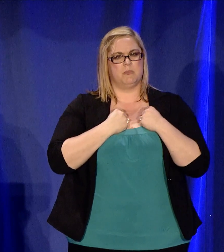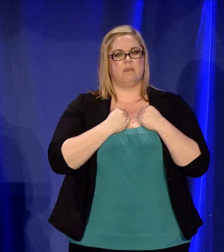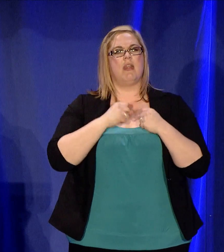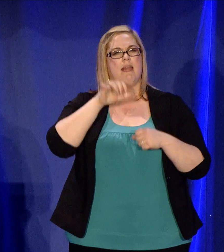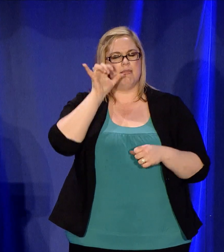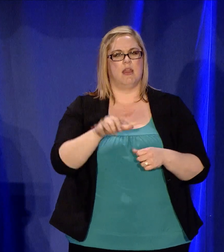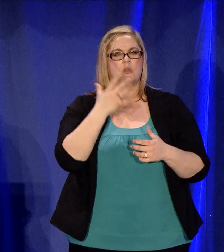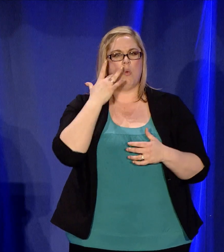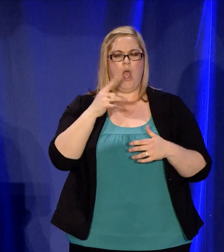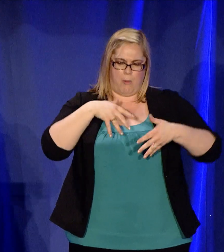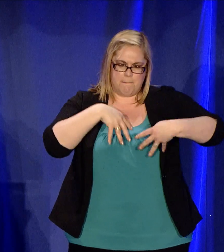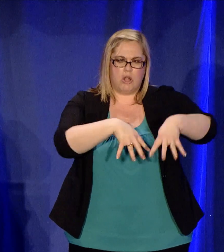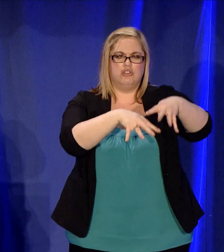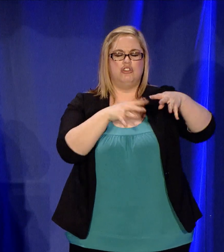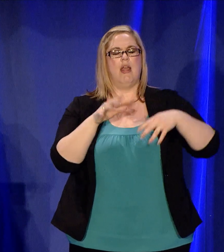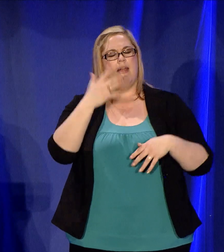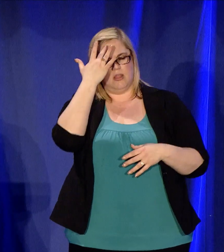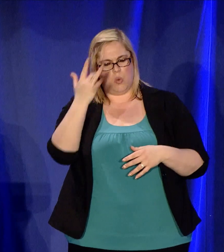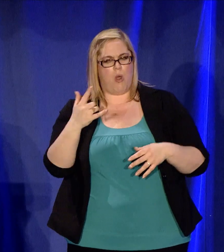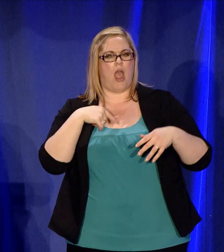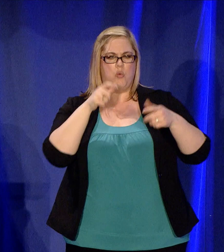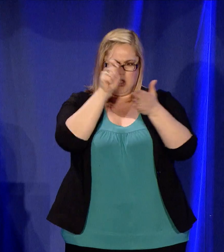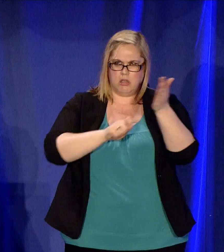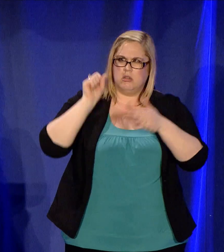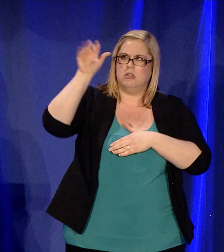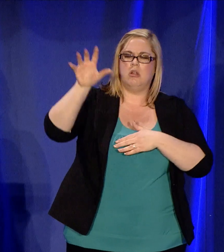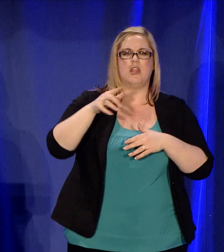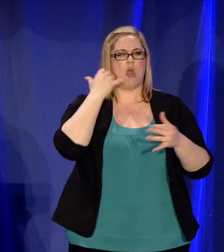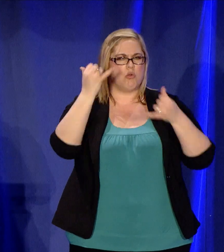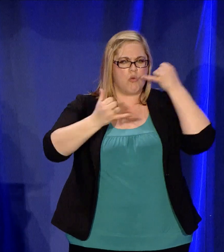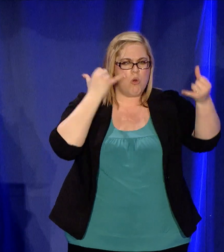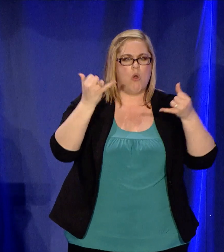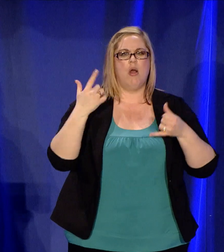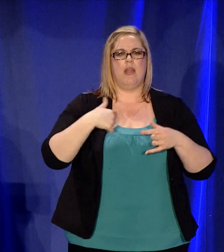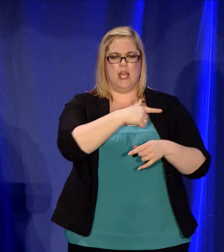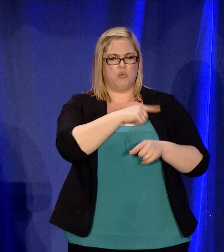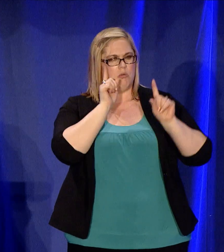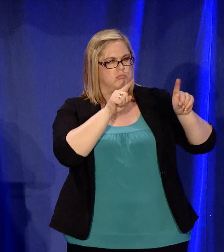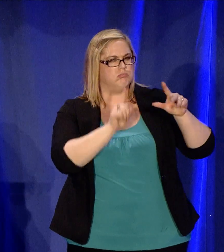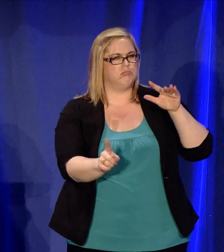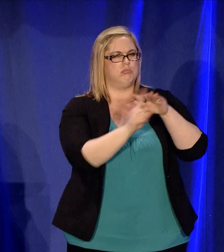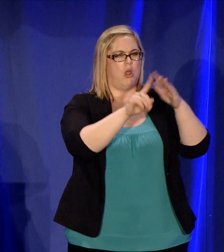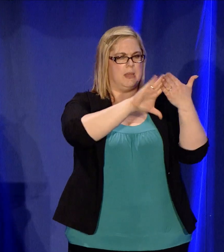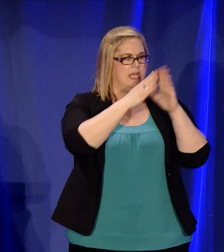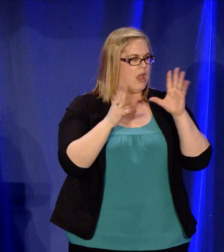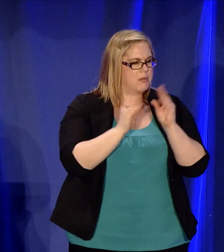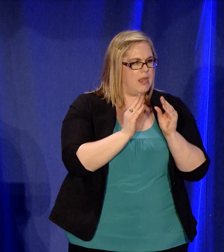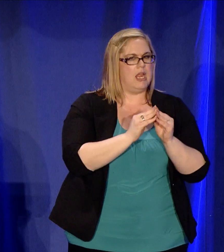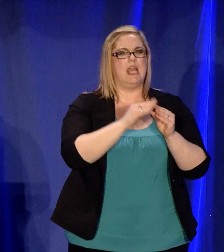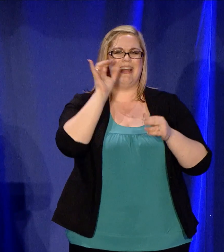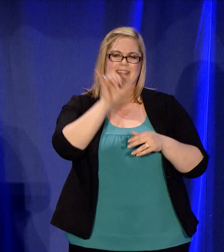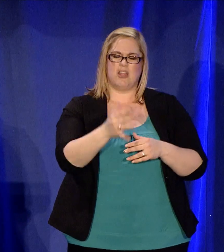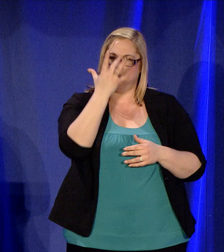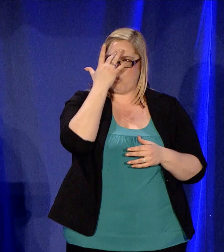That is why we march, that is why we write and call, that is why we attend town halls by the tens of thousands,